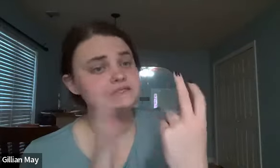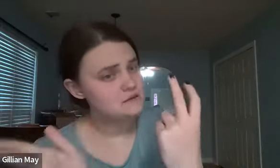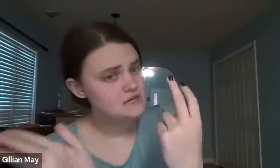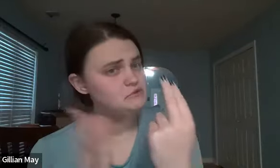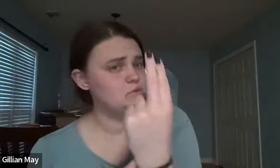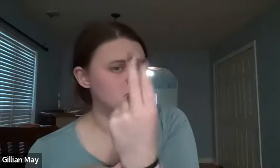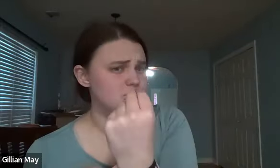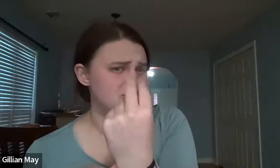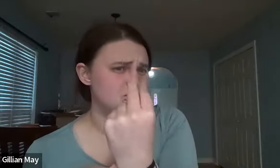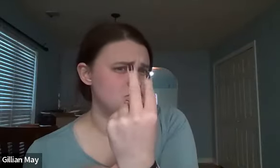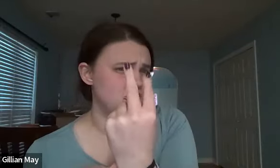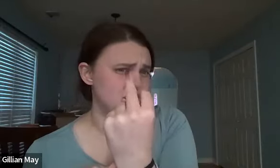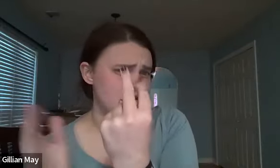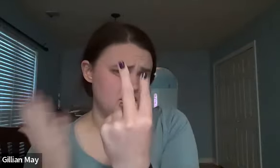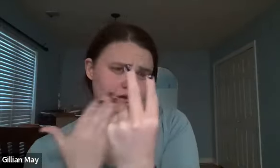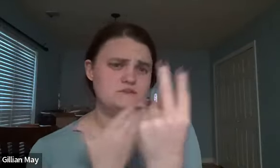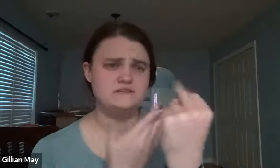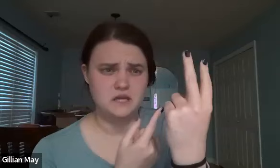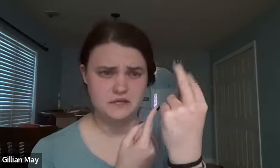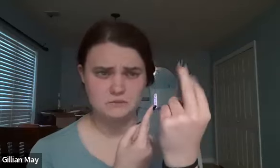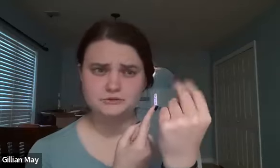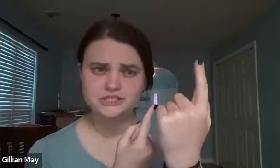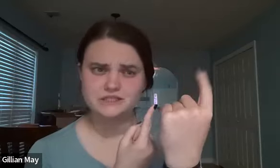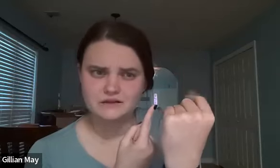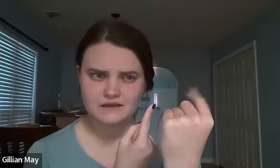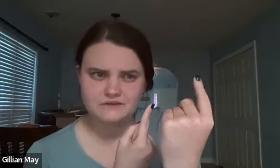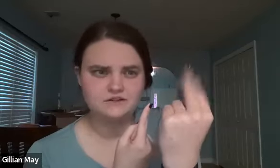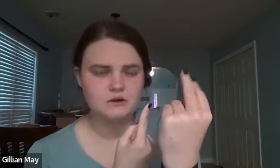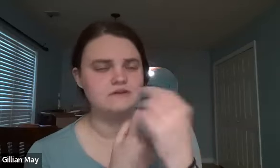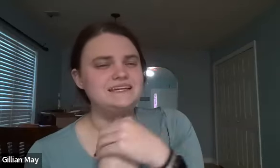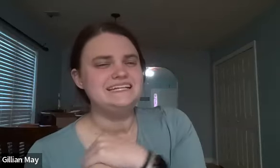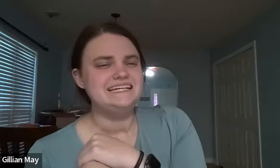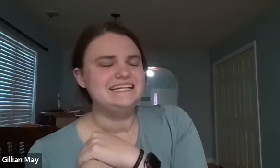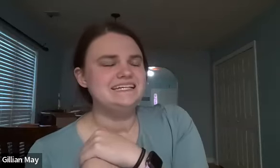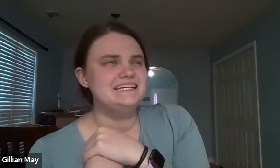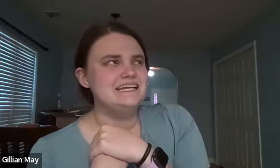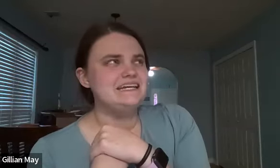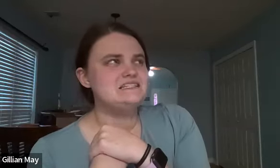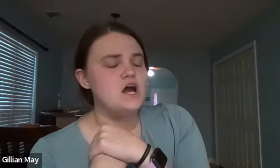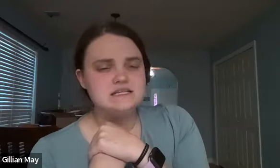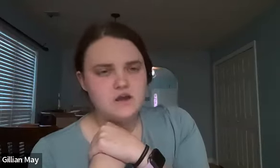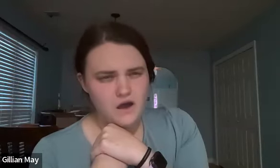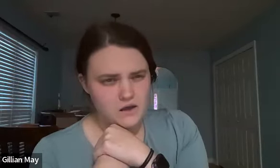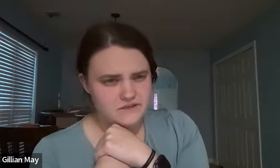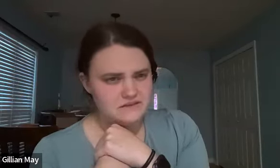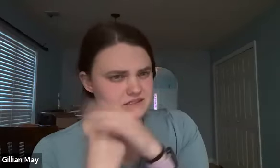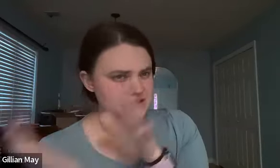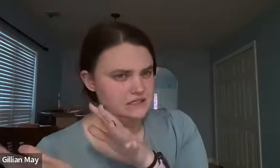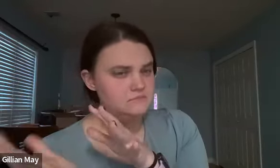Some people will do this like almost like the come here motion, 11, 12. It's not as common seen, but